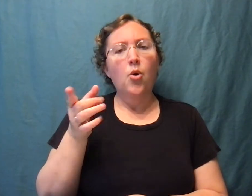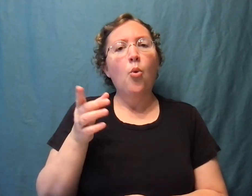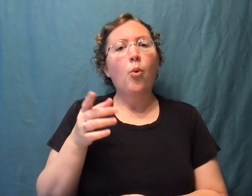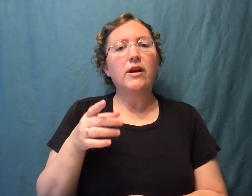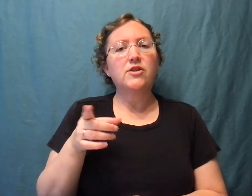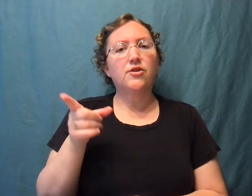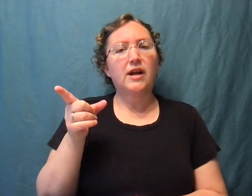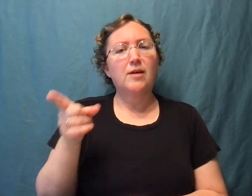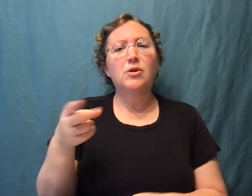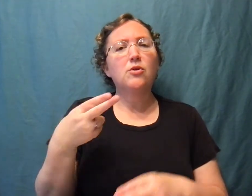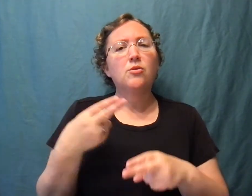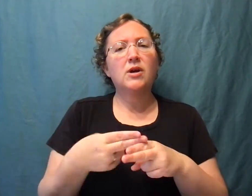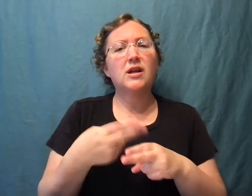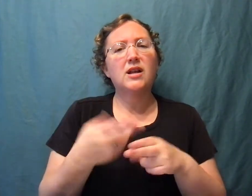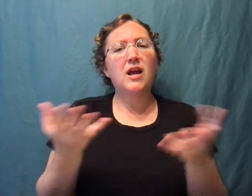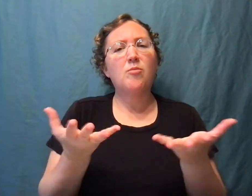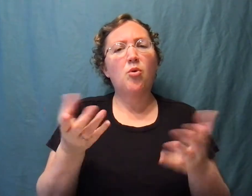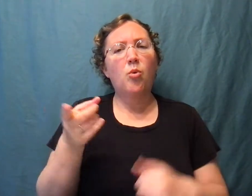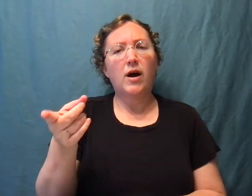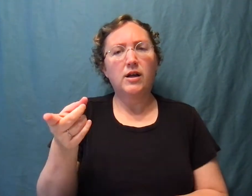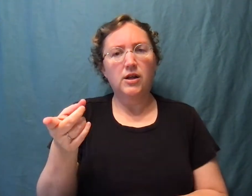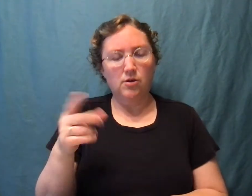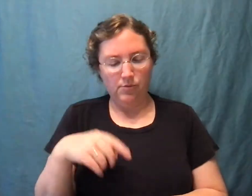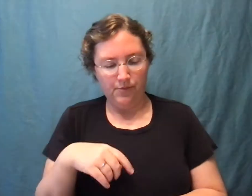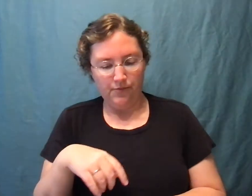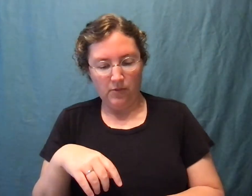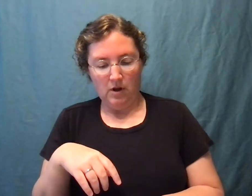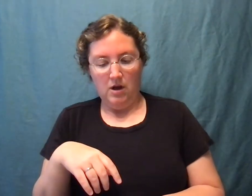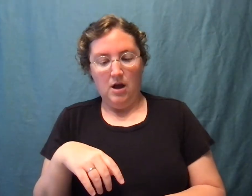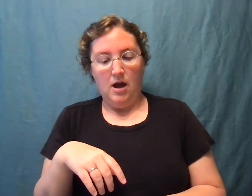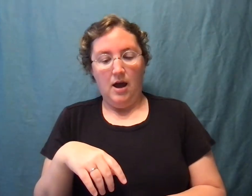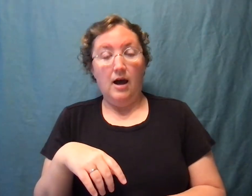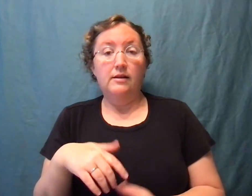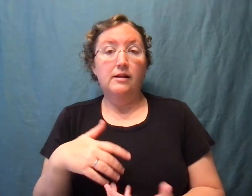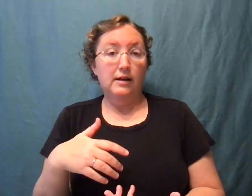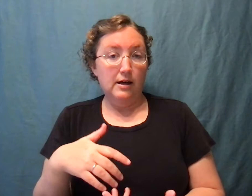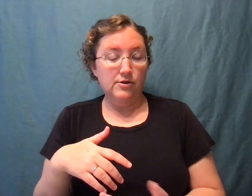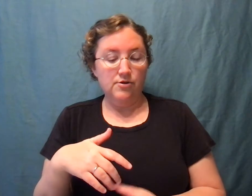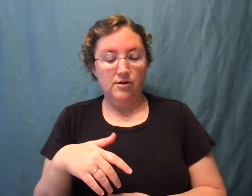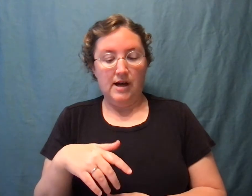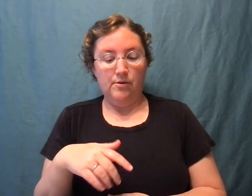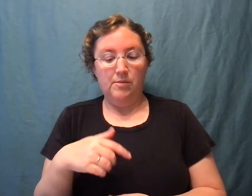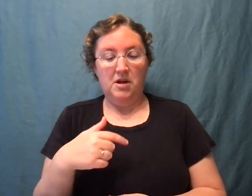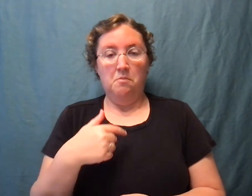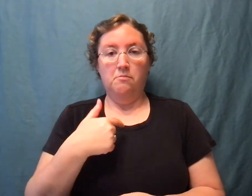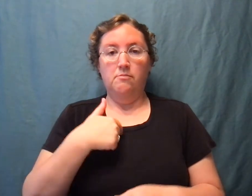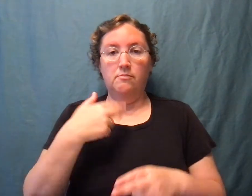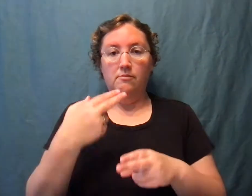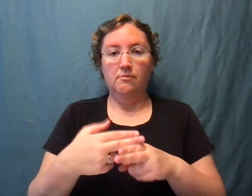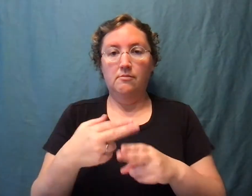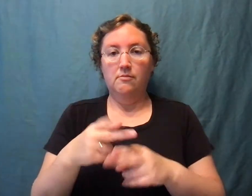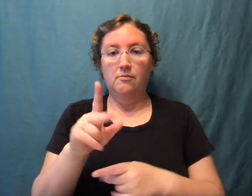what is your name? You name what you. And then the answer to that would be,